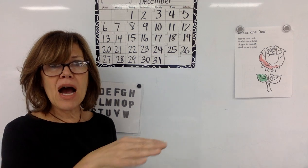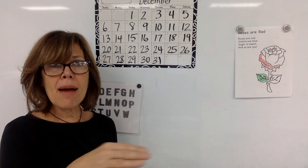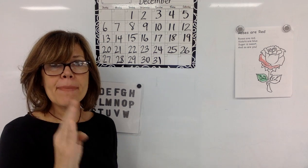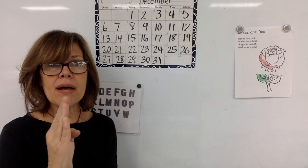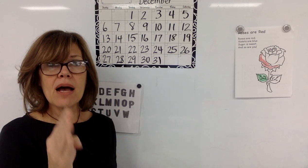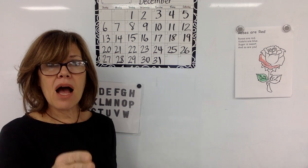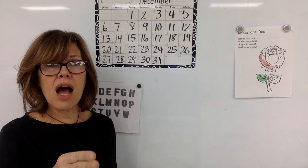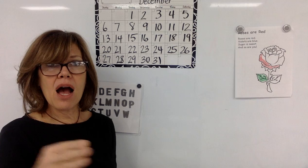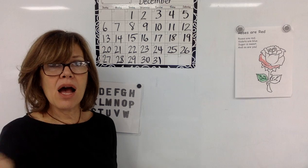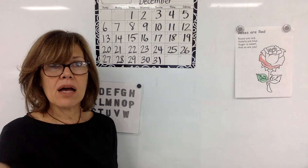Mop, ah.